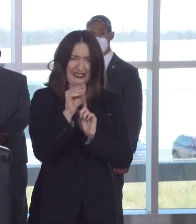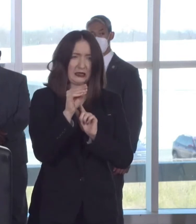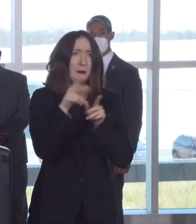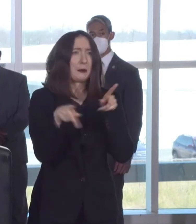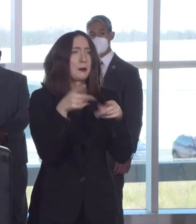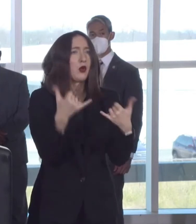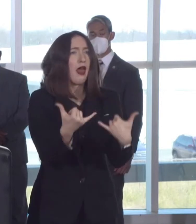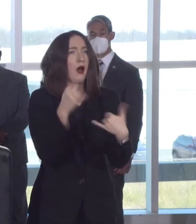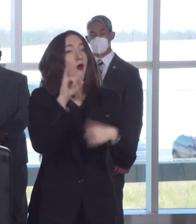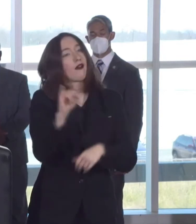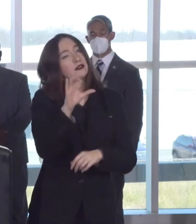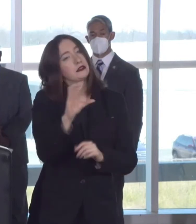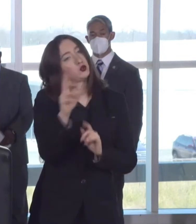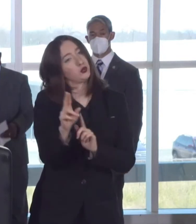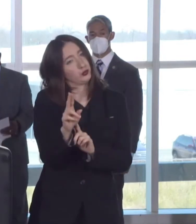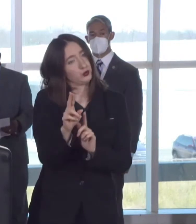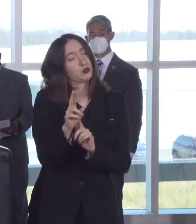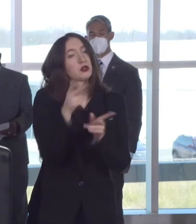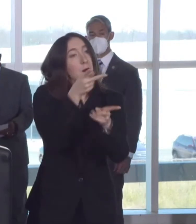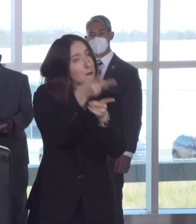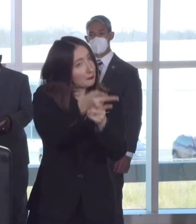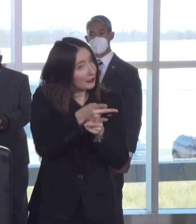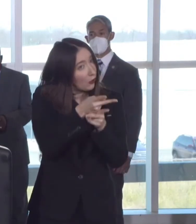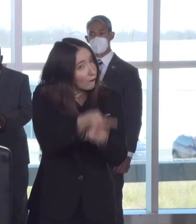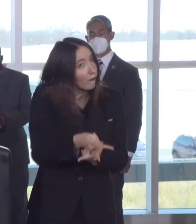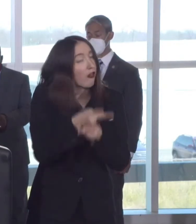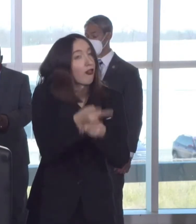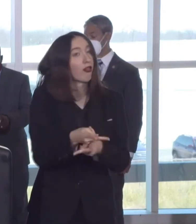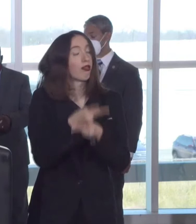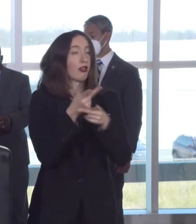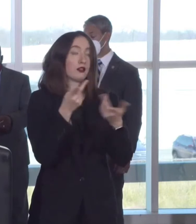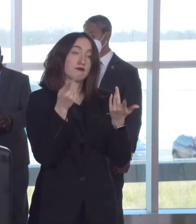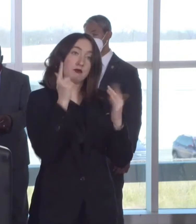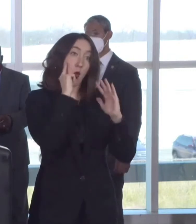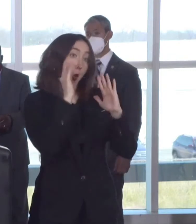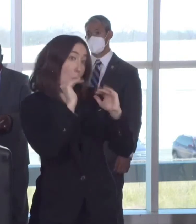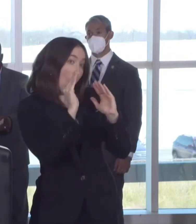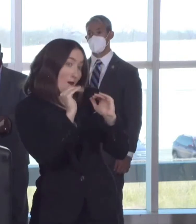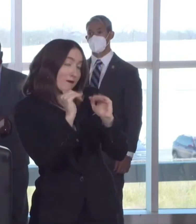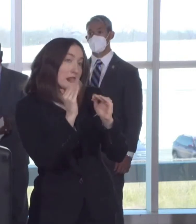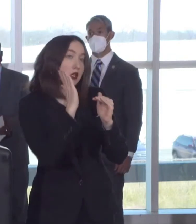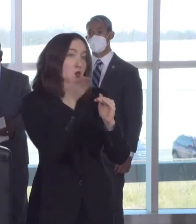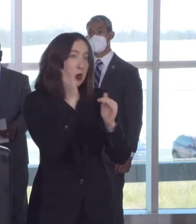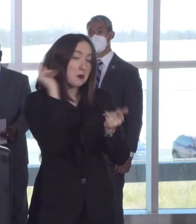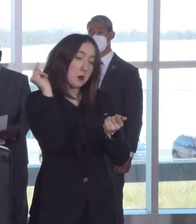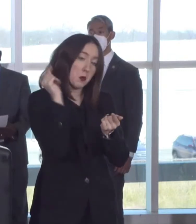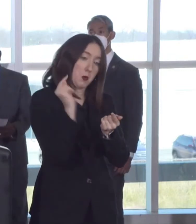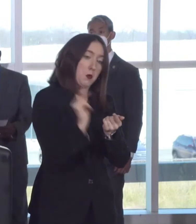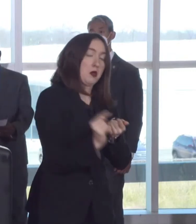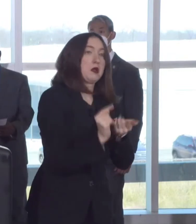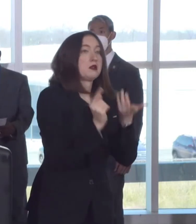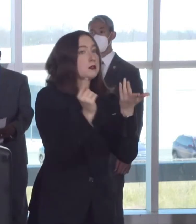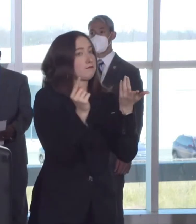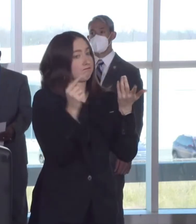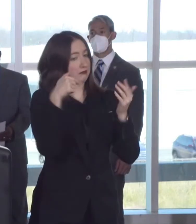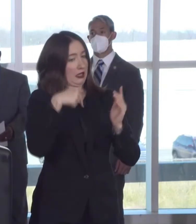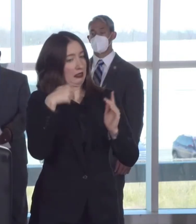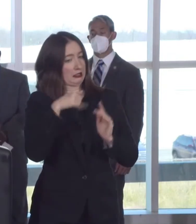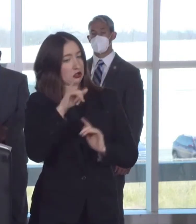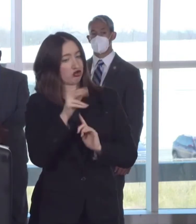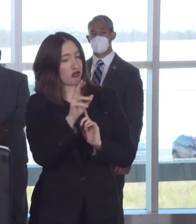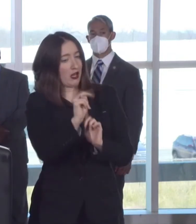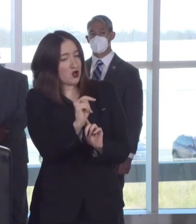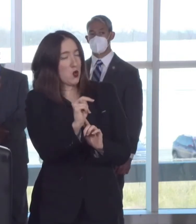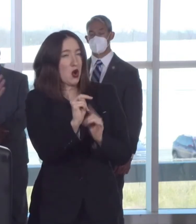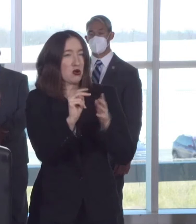care units now. So be careful. There's hope that we can work our way through this by the end of the month in